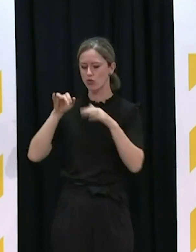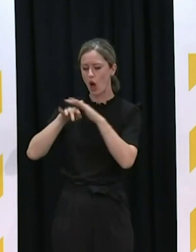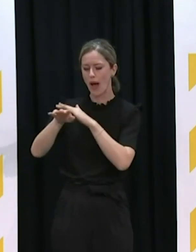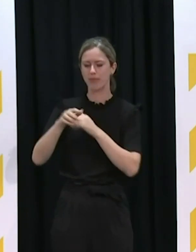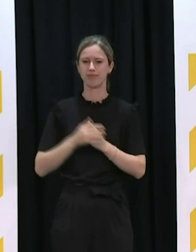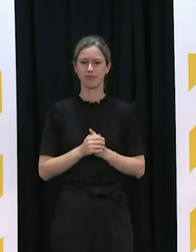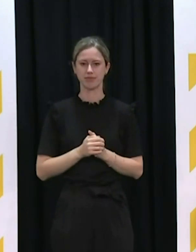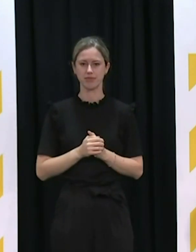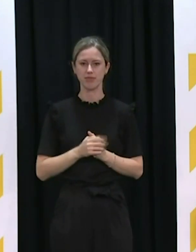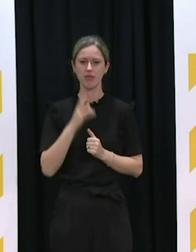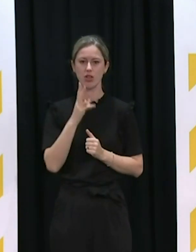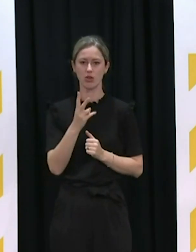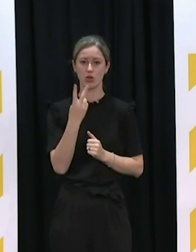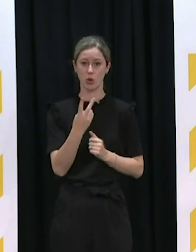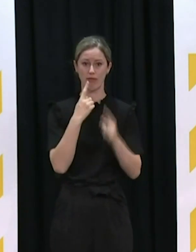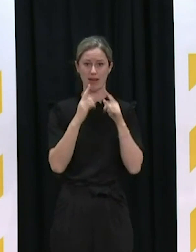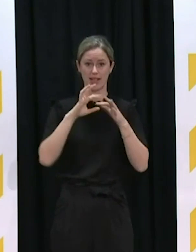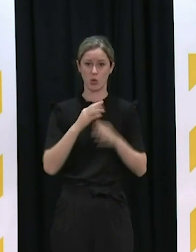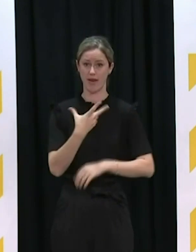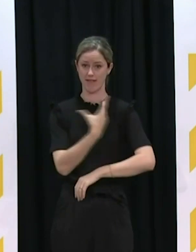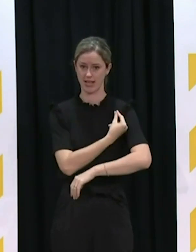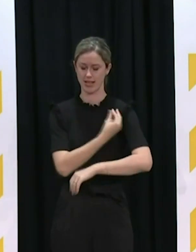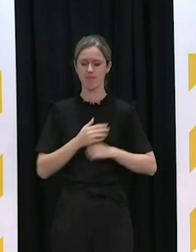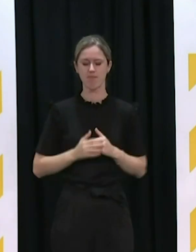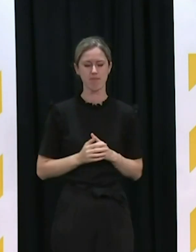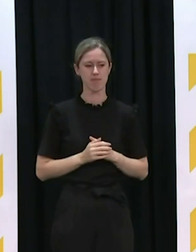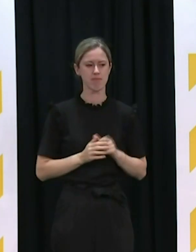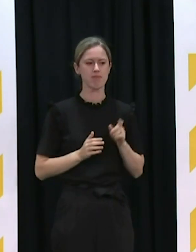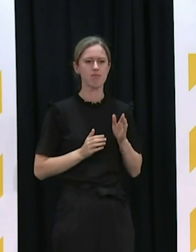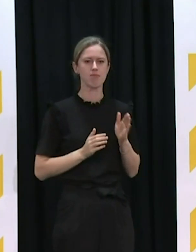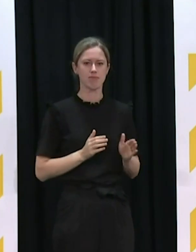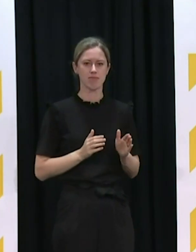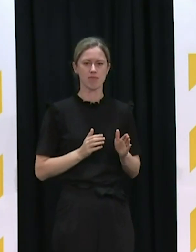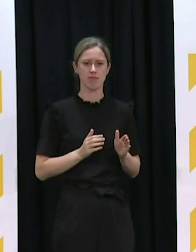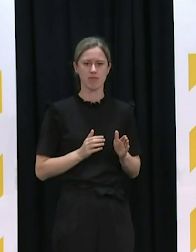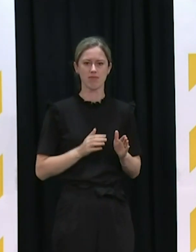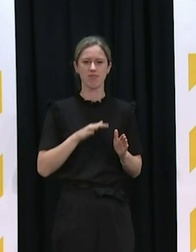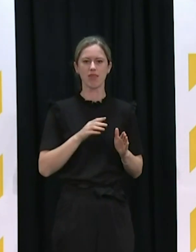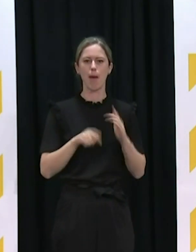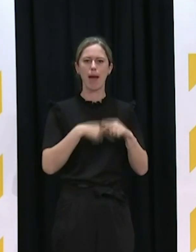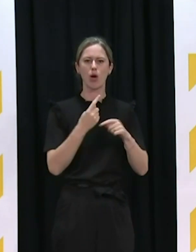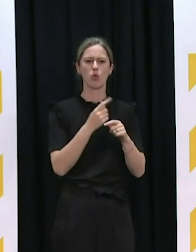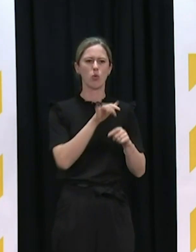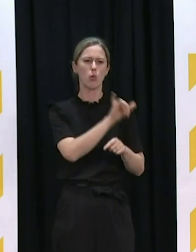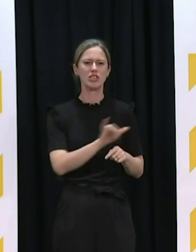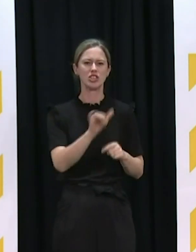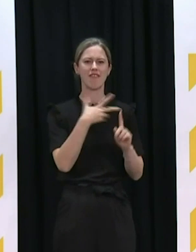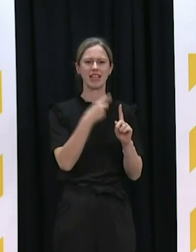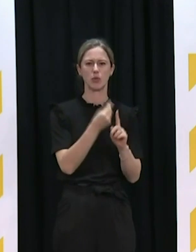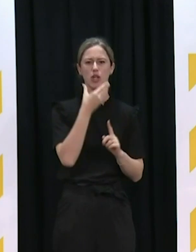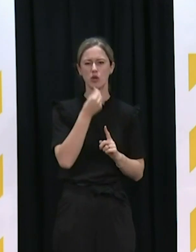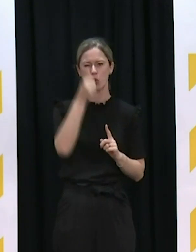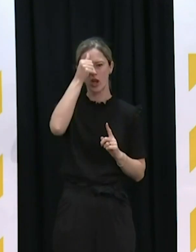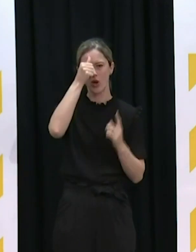Two vaccine updates. First around an update on our portfolio. As you know, we have the 4 vaccines in